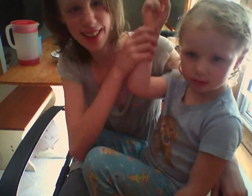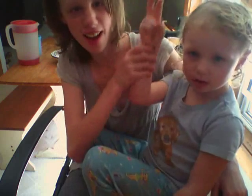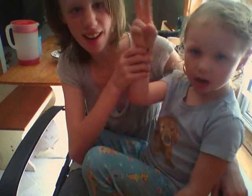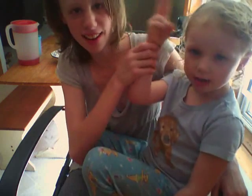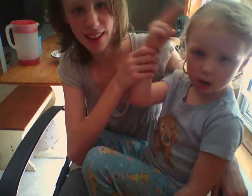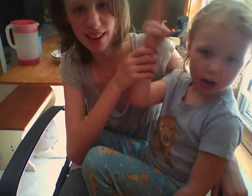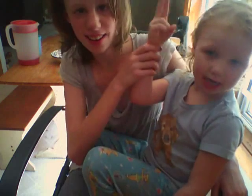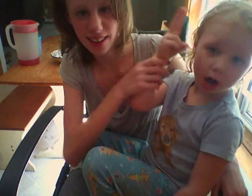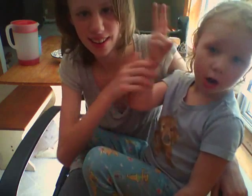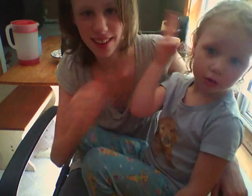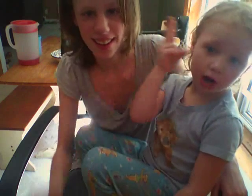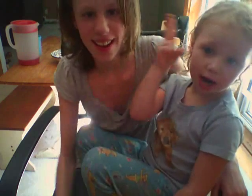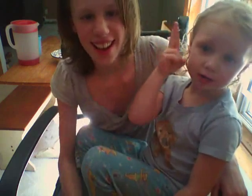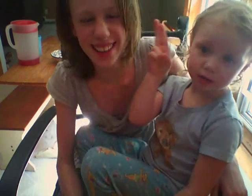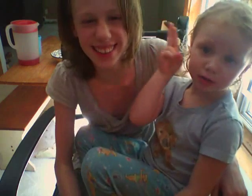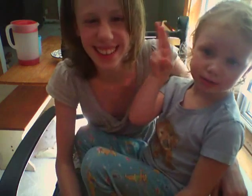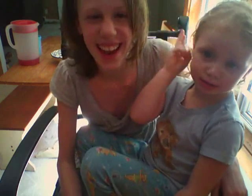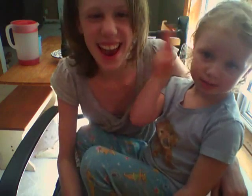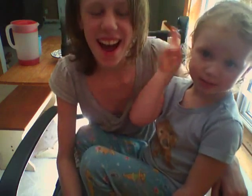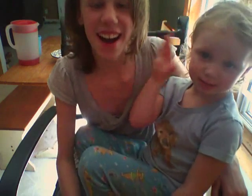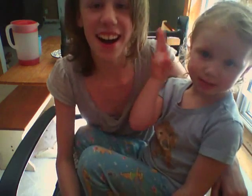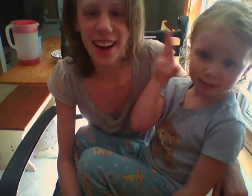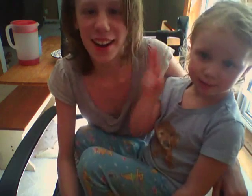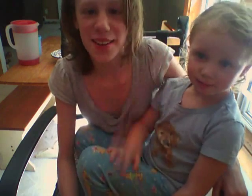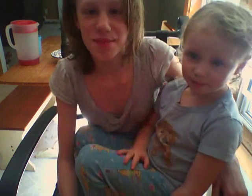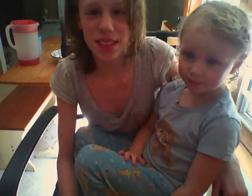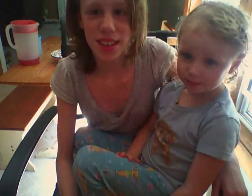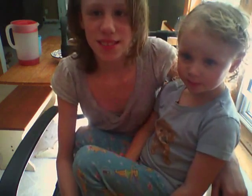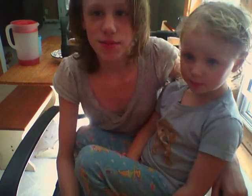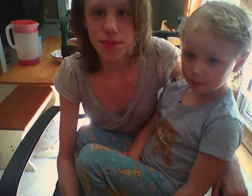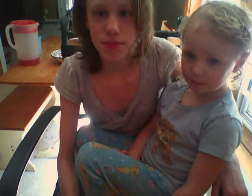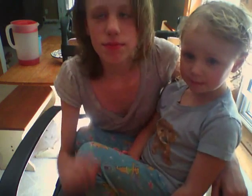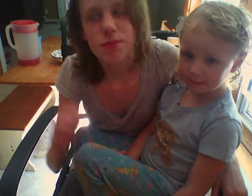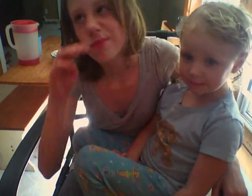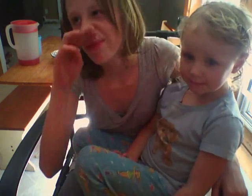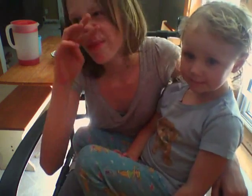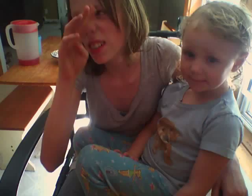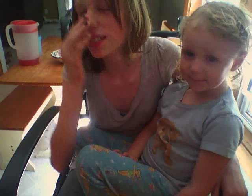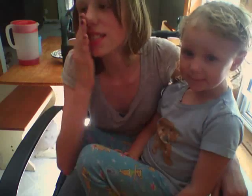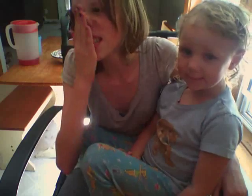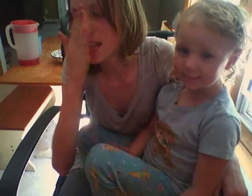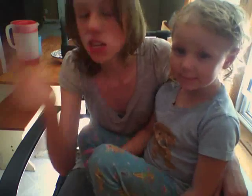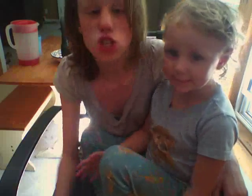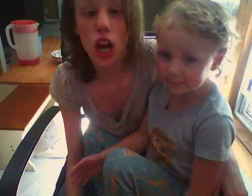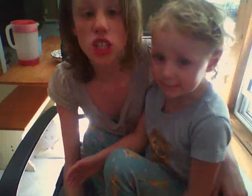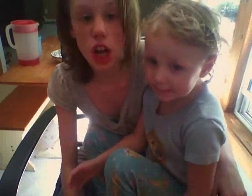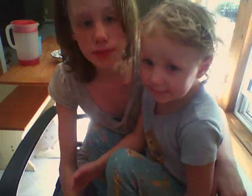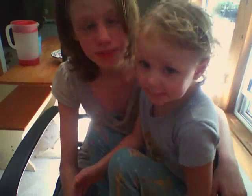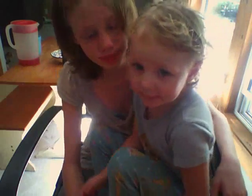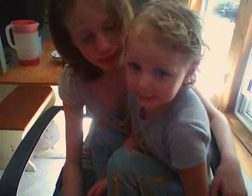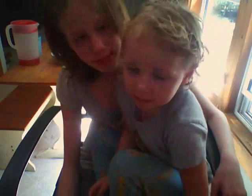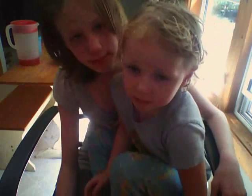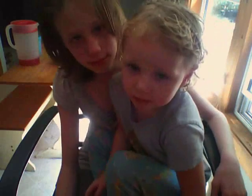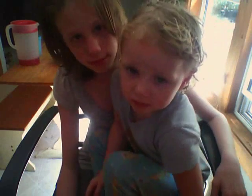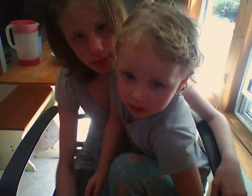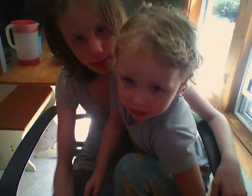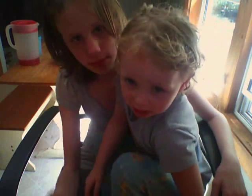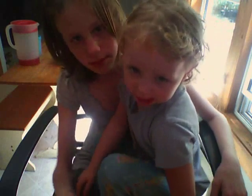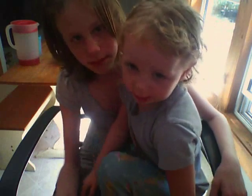I know, I know Uncle Um Let's see John John John